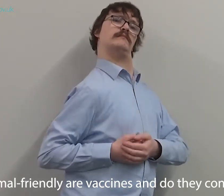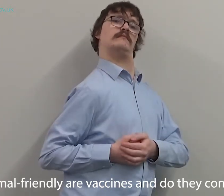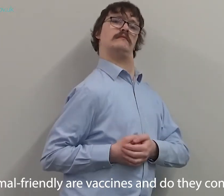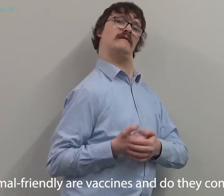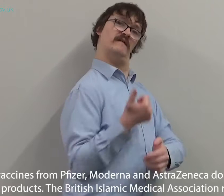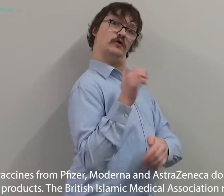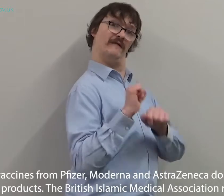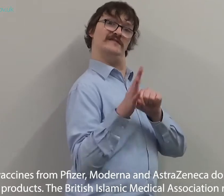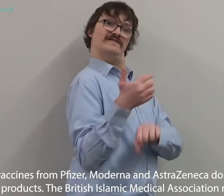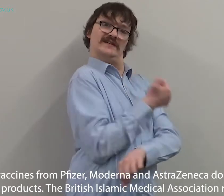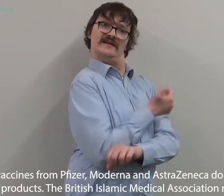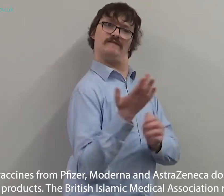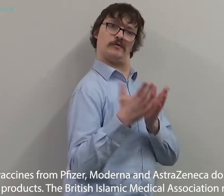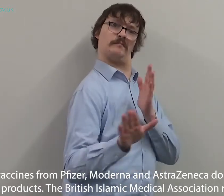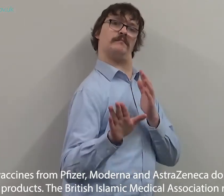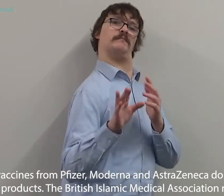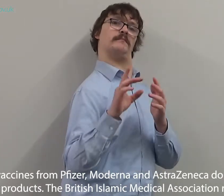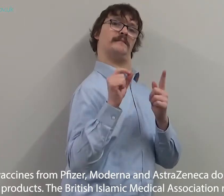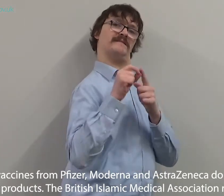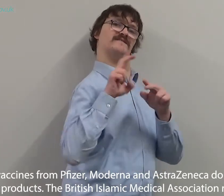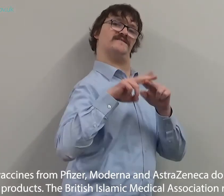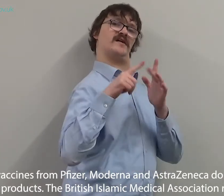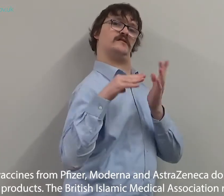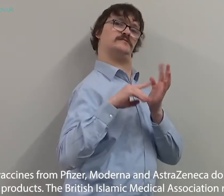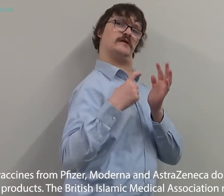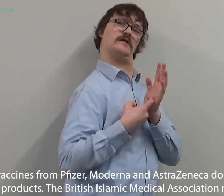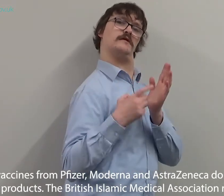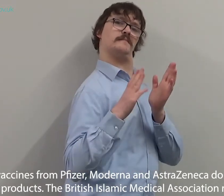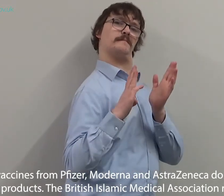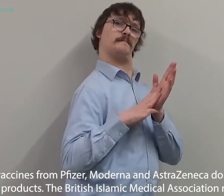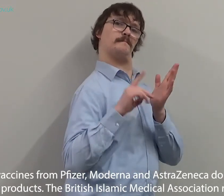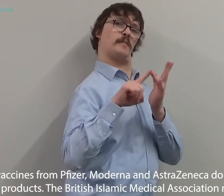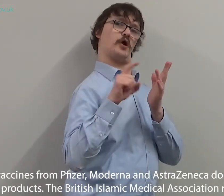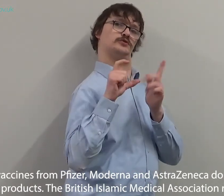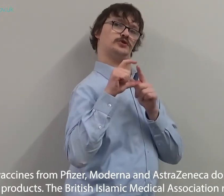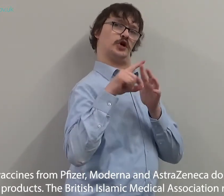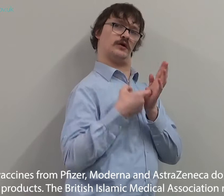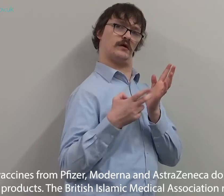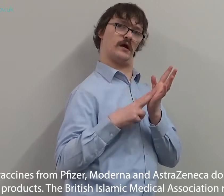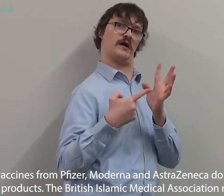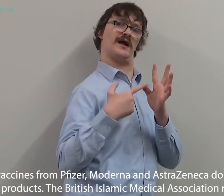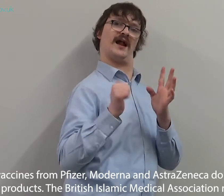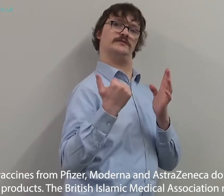The COVID vaccines from Pfizer, Moderna and AstraZeneca